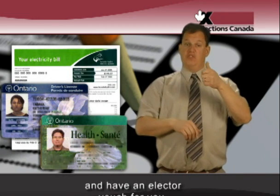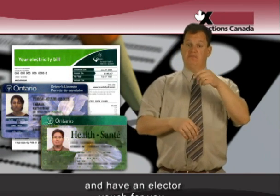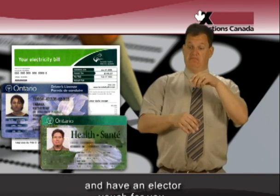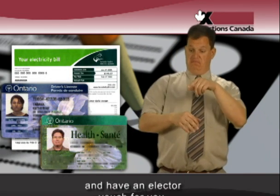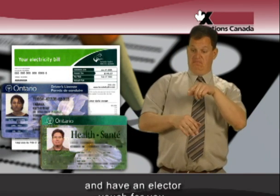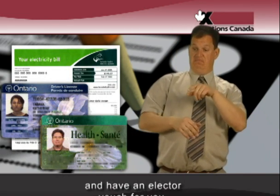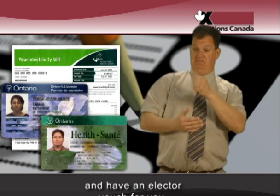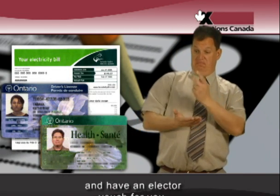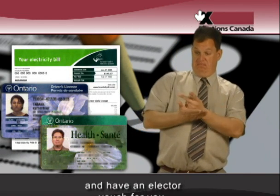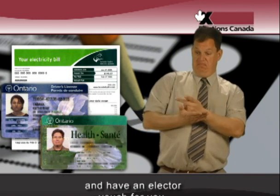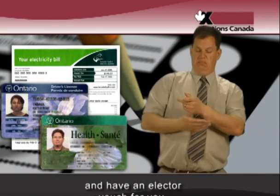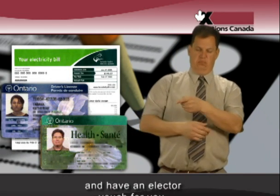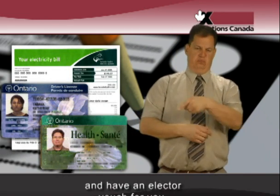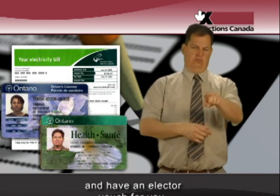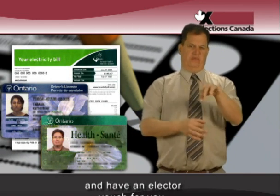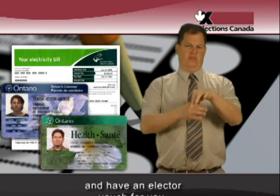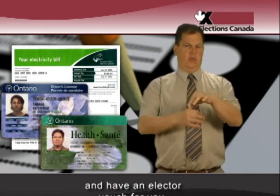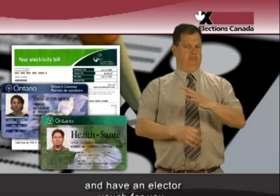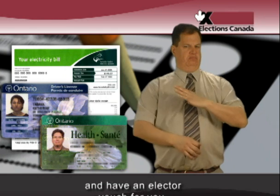have an elector vouch for you.